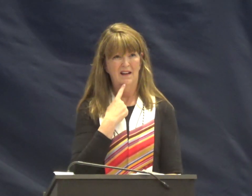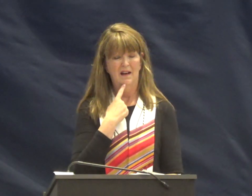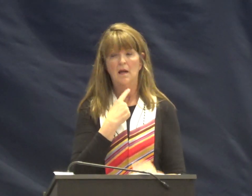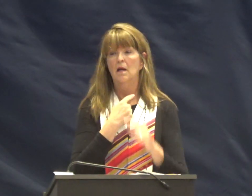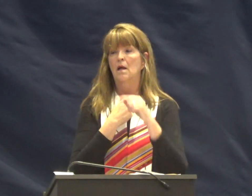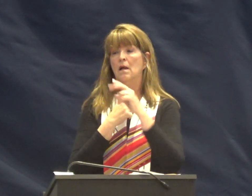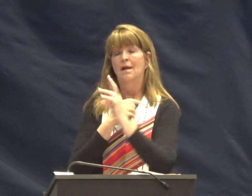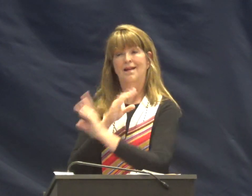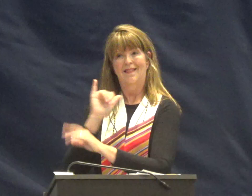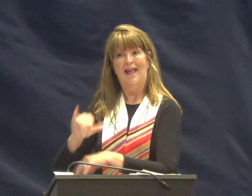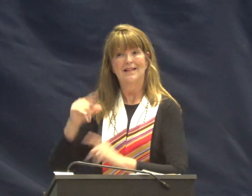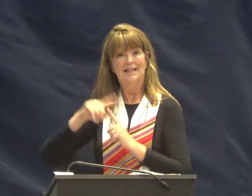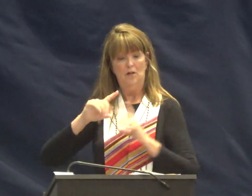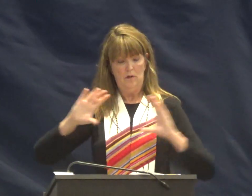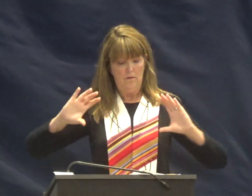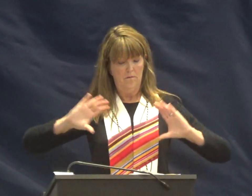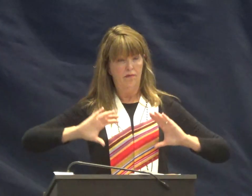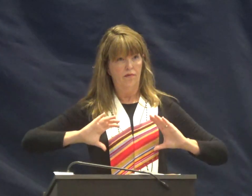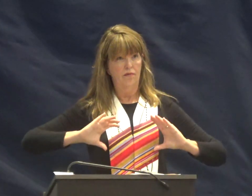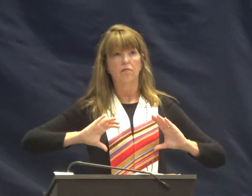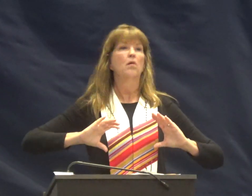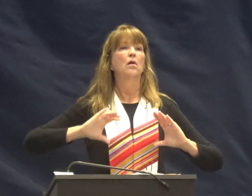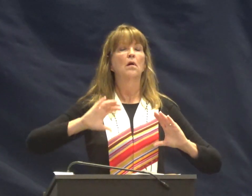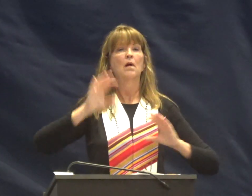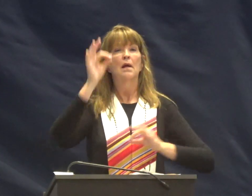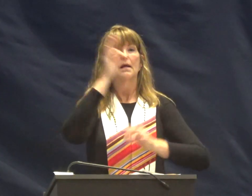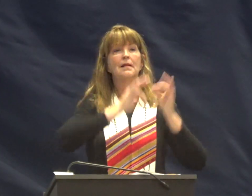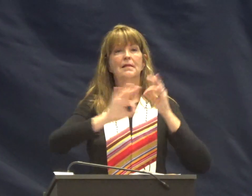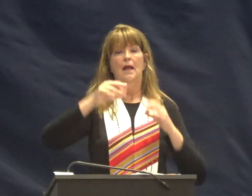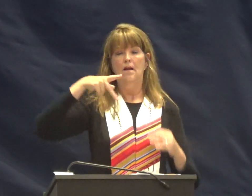about. She said, well, the picture of the t-shirt